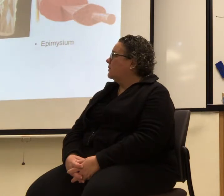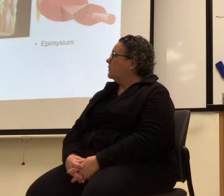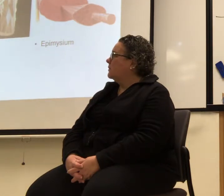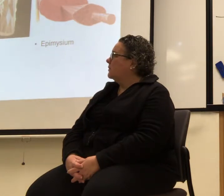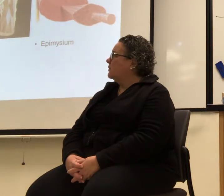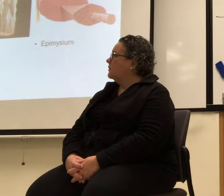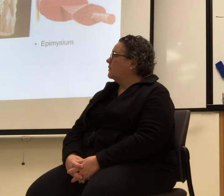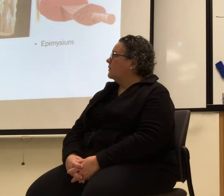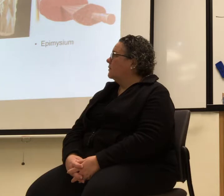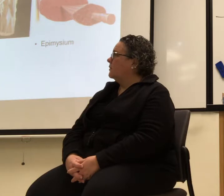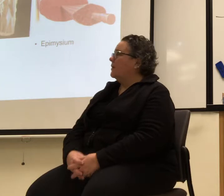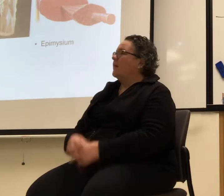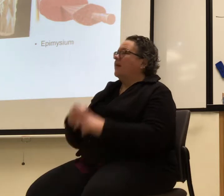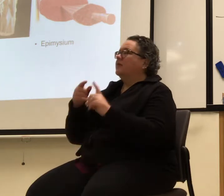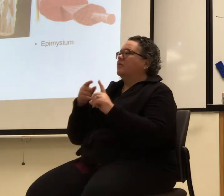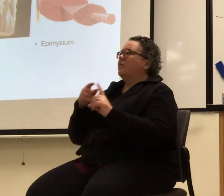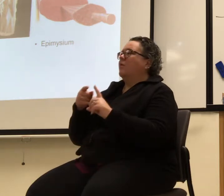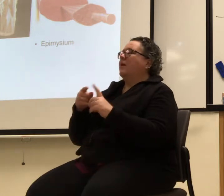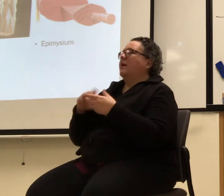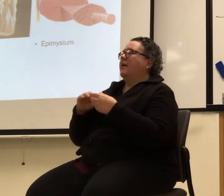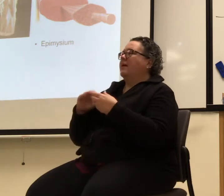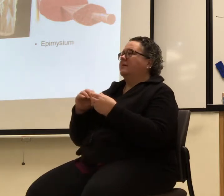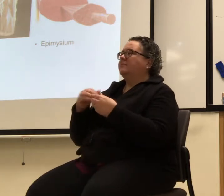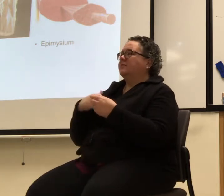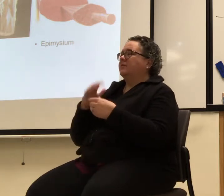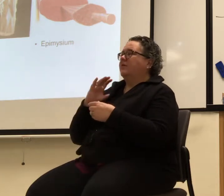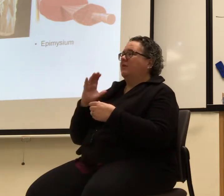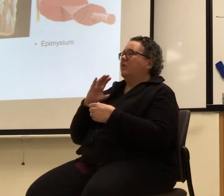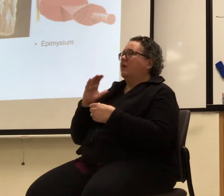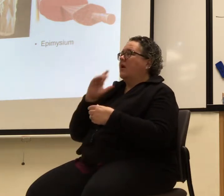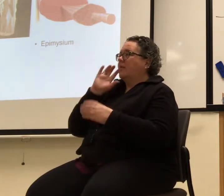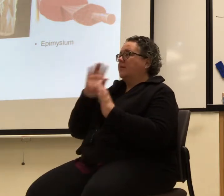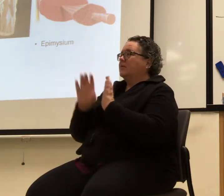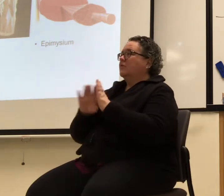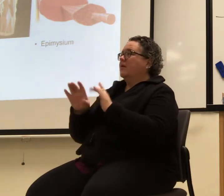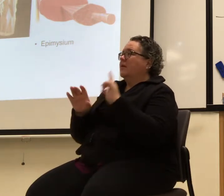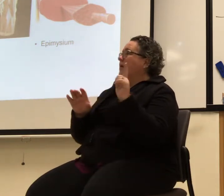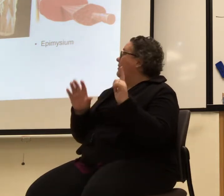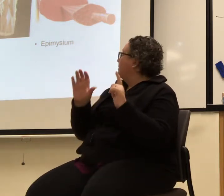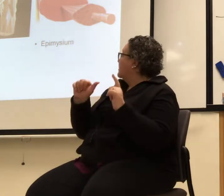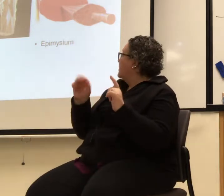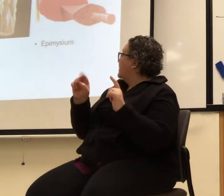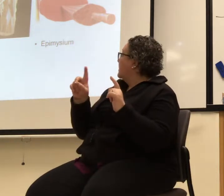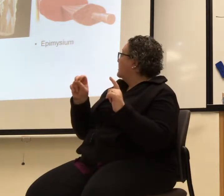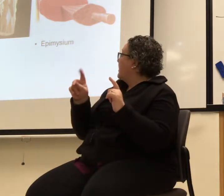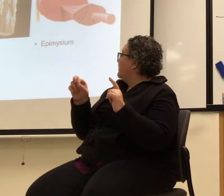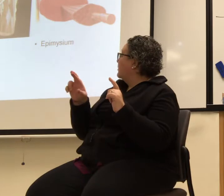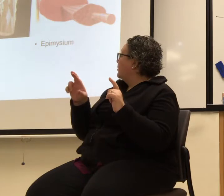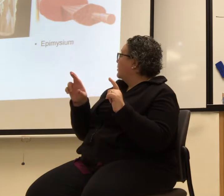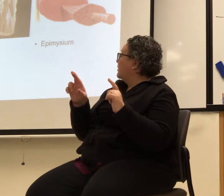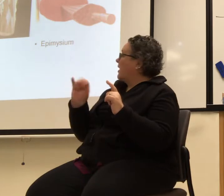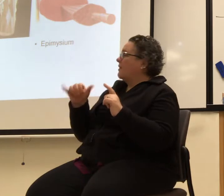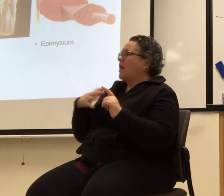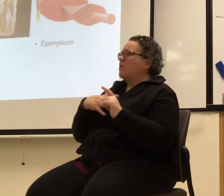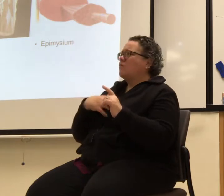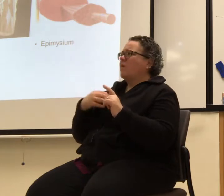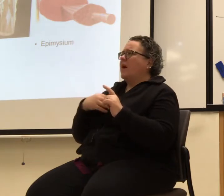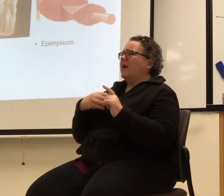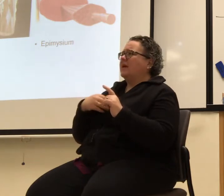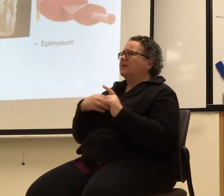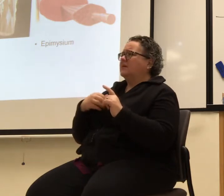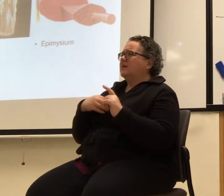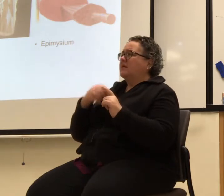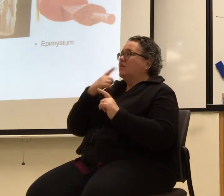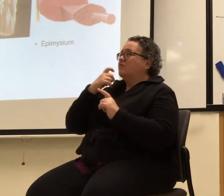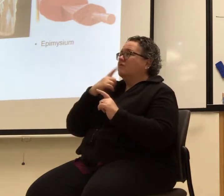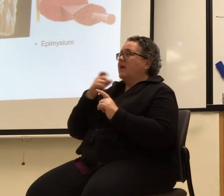There's the point I made earlier. The picture on the left is the cadaver, and that whitish looking tissue that the red arrow is pointing to